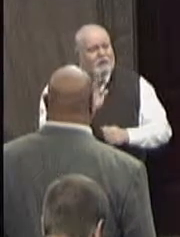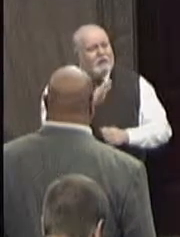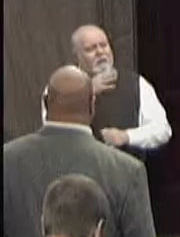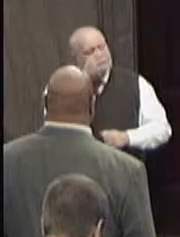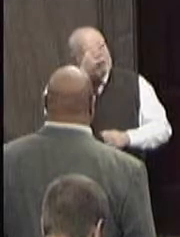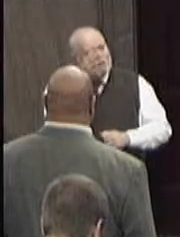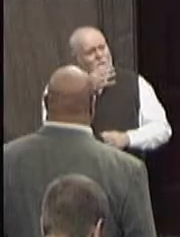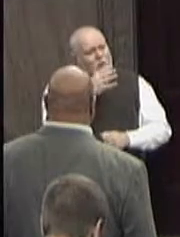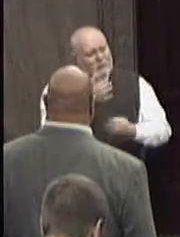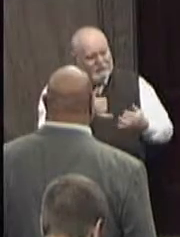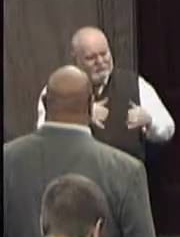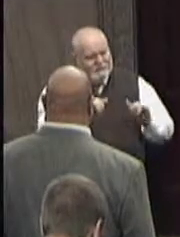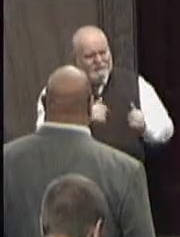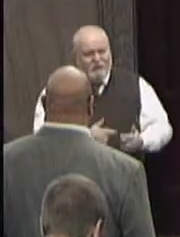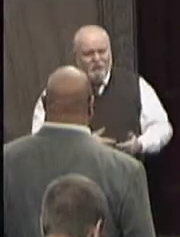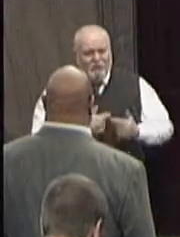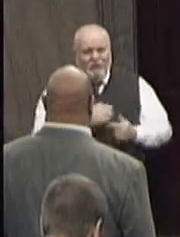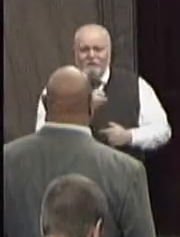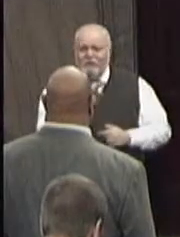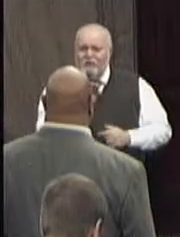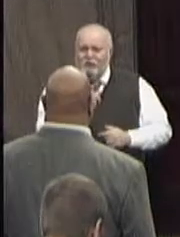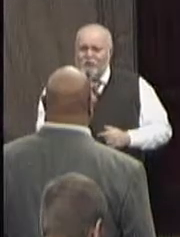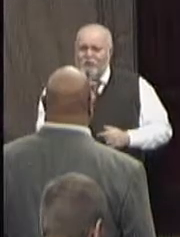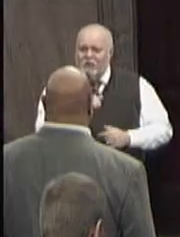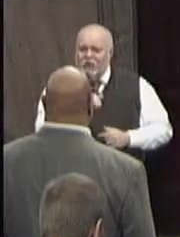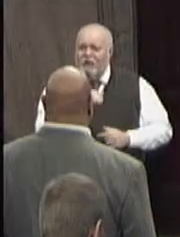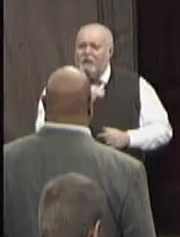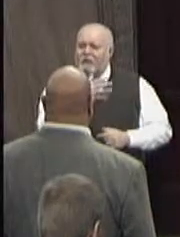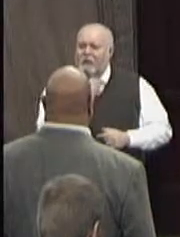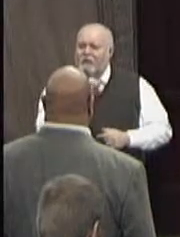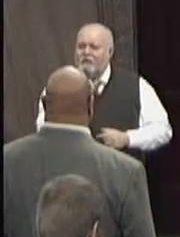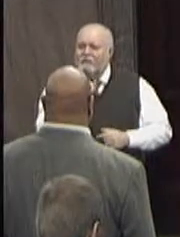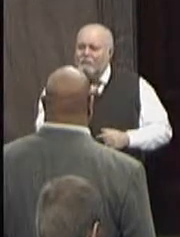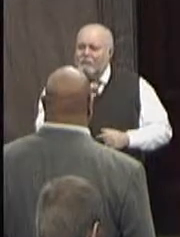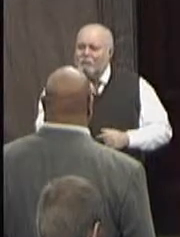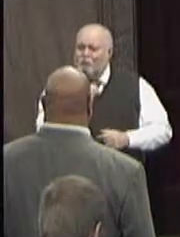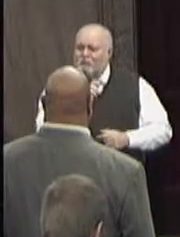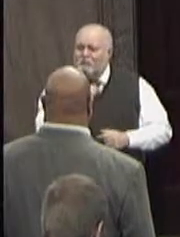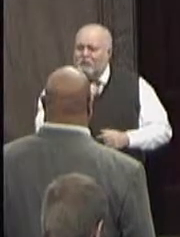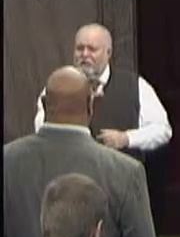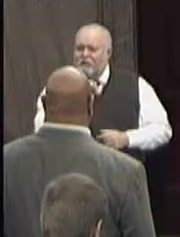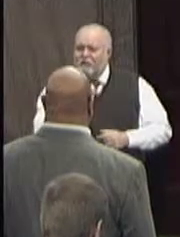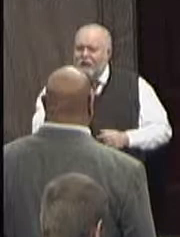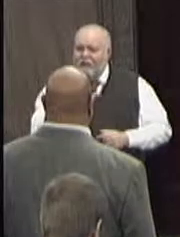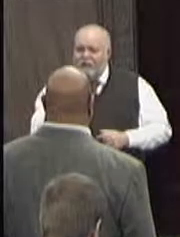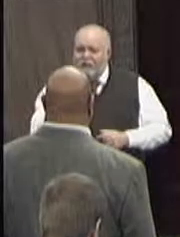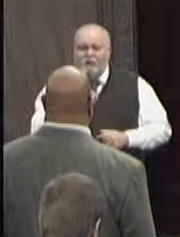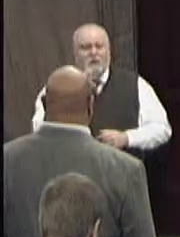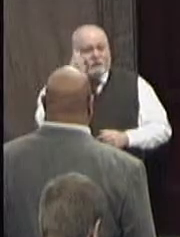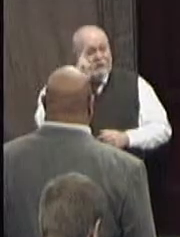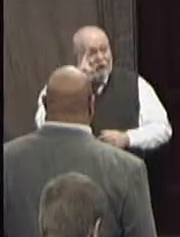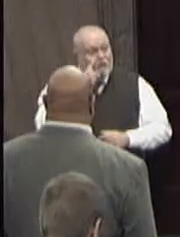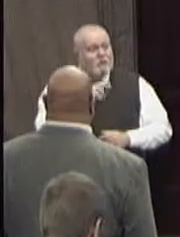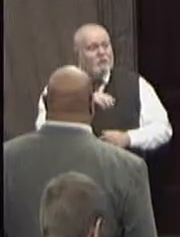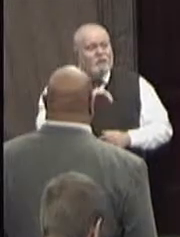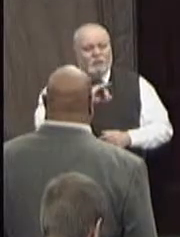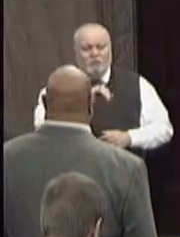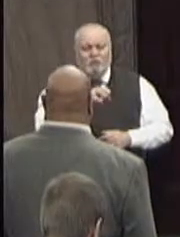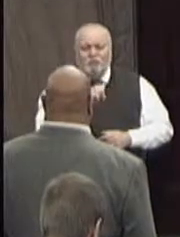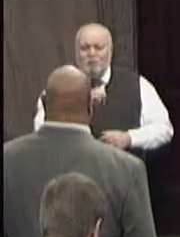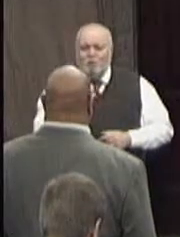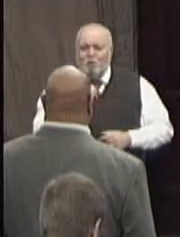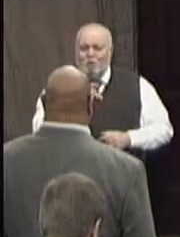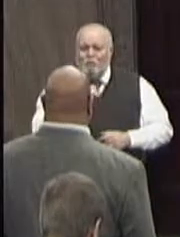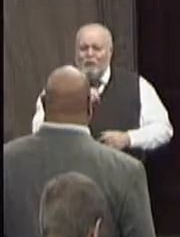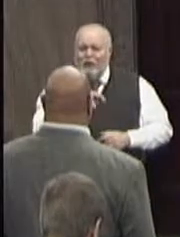his grandparents, Carol K. Farrell and Sam and Teresa Catelli, and his uncle, Joseph P. Piazza.